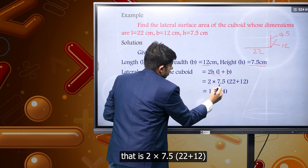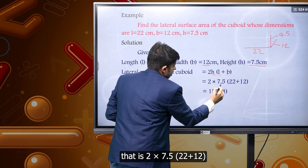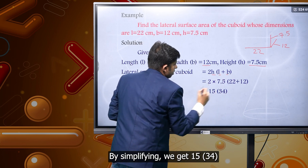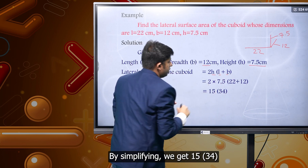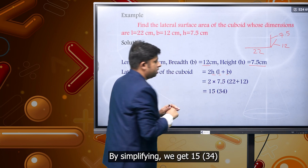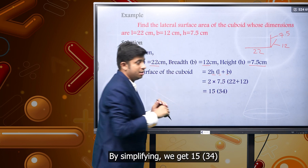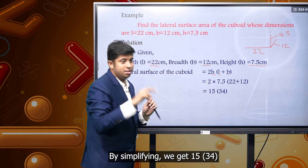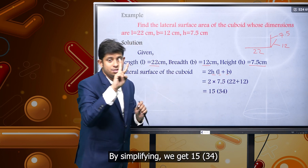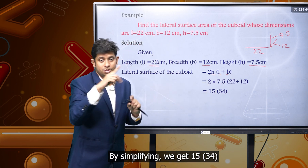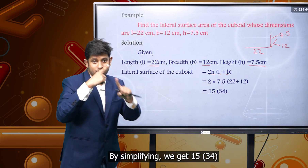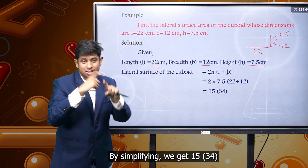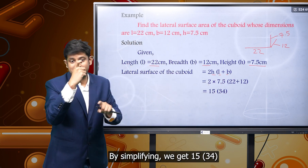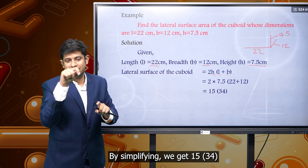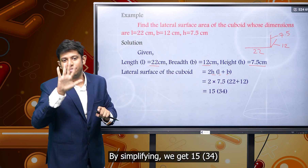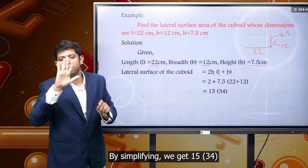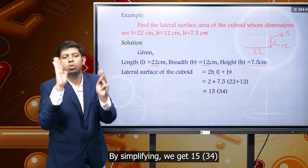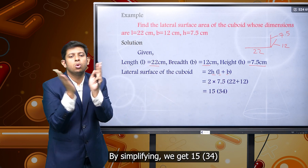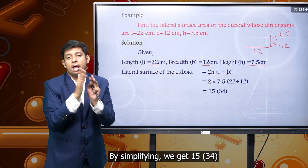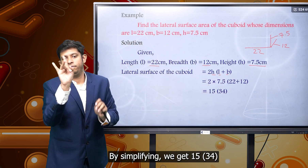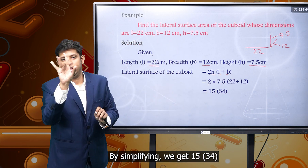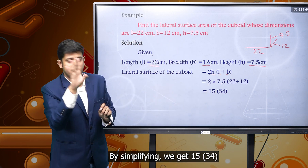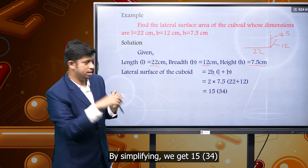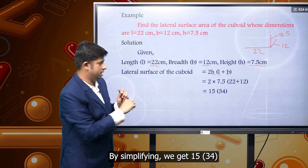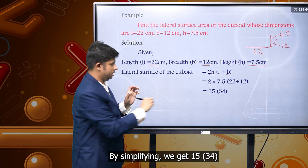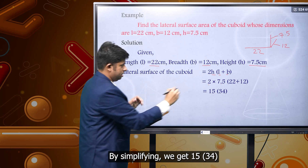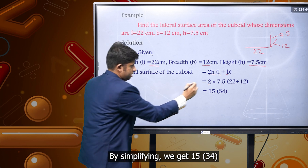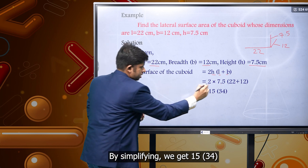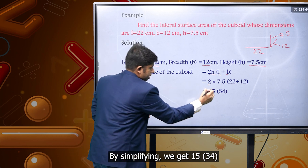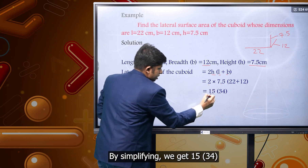By simplifying, we get 15 into 34.